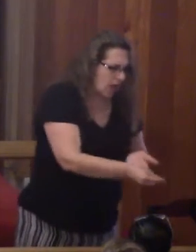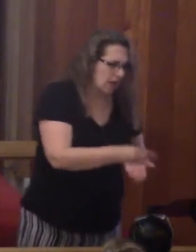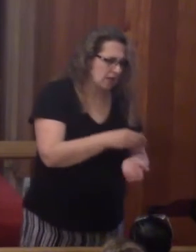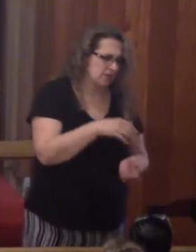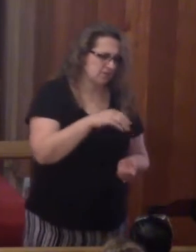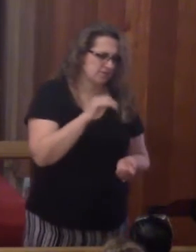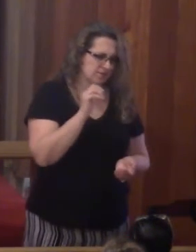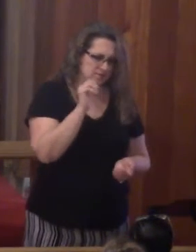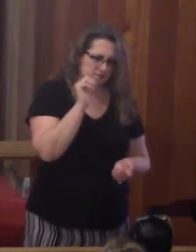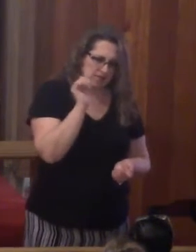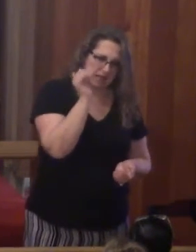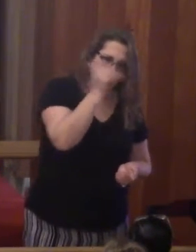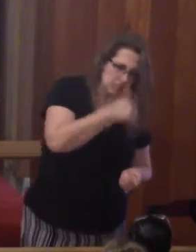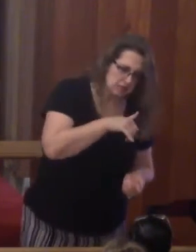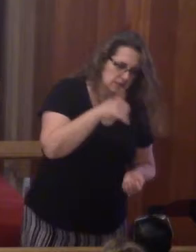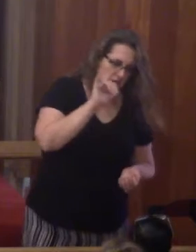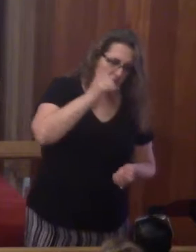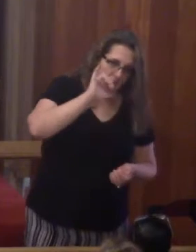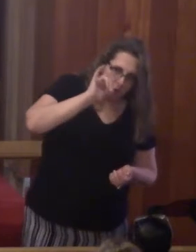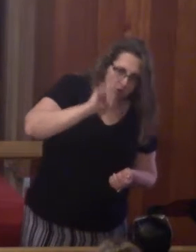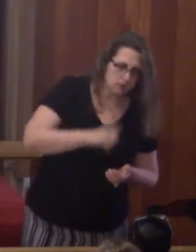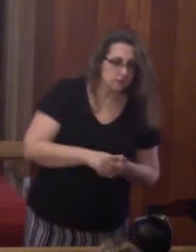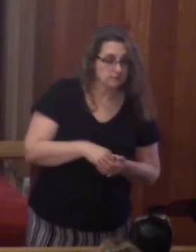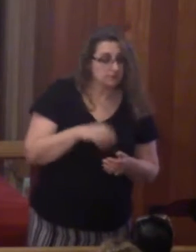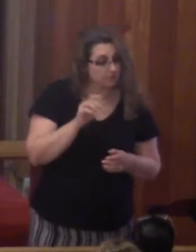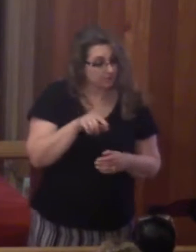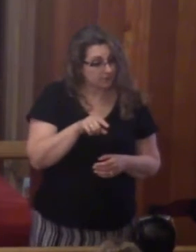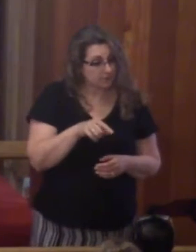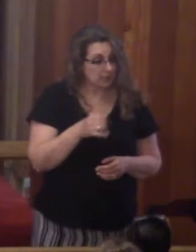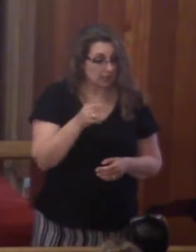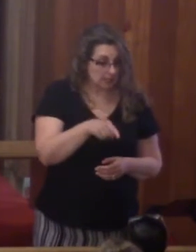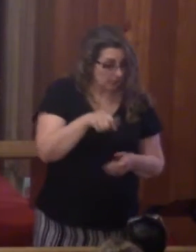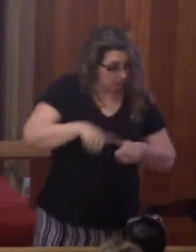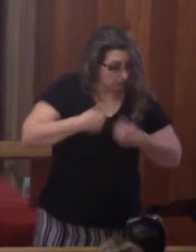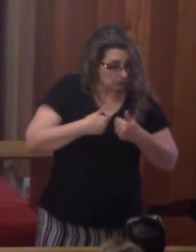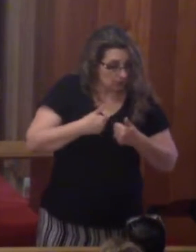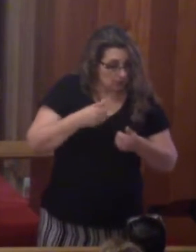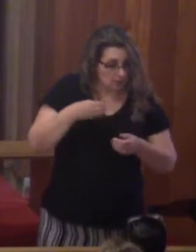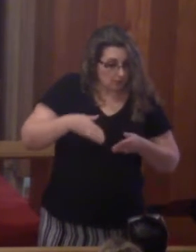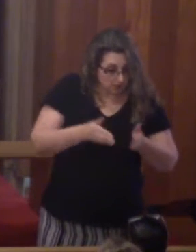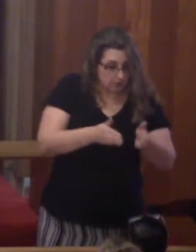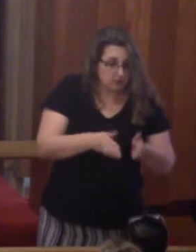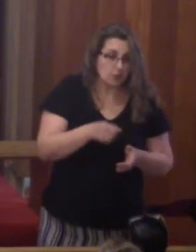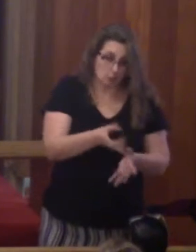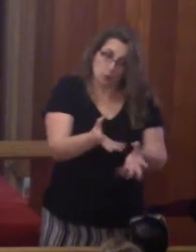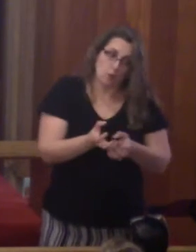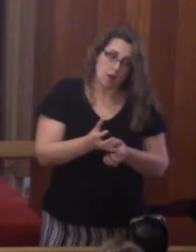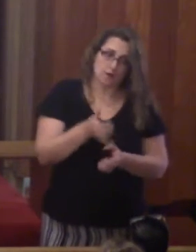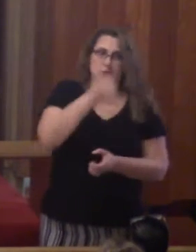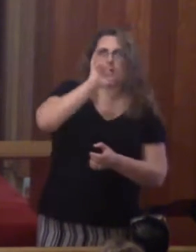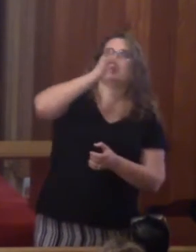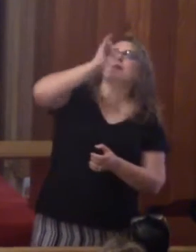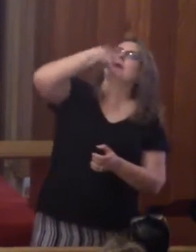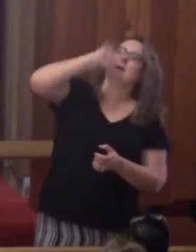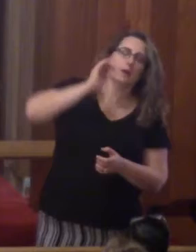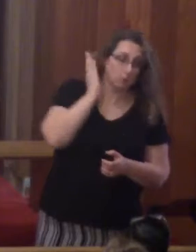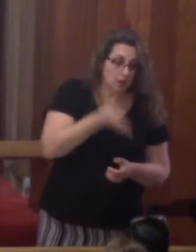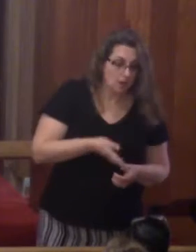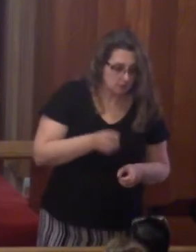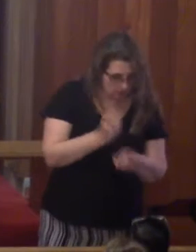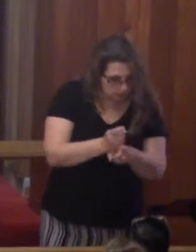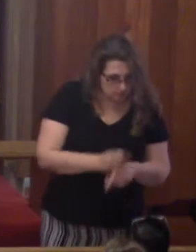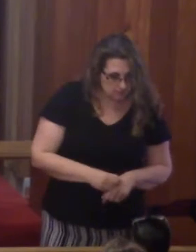it. Probably, if you lived on the street and begged everybody all day too, you'd want to be drunk as well.